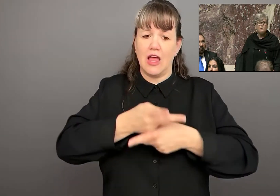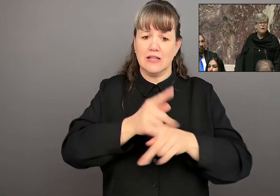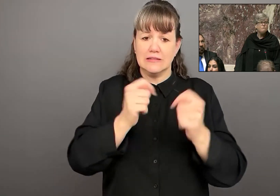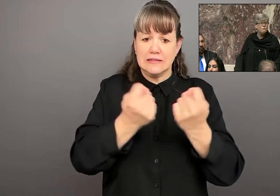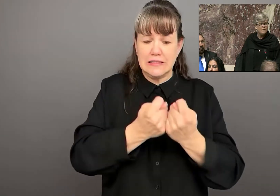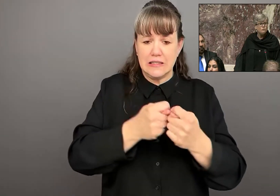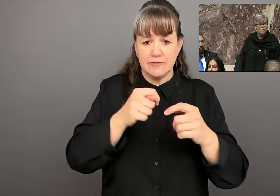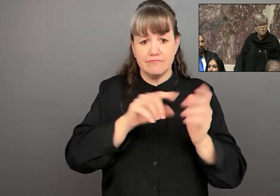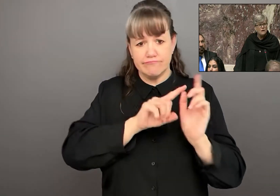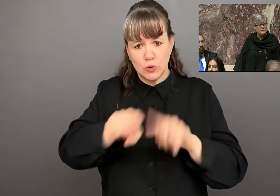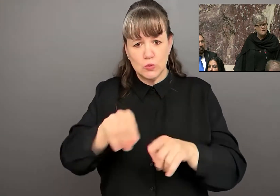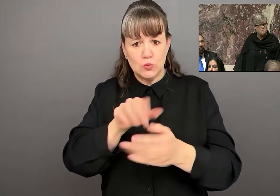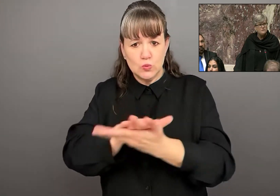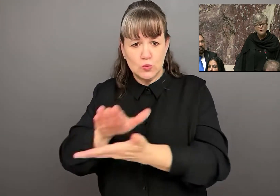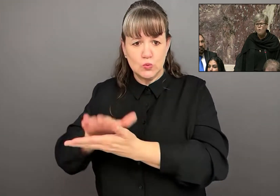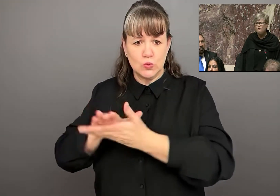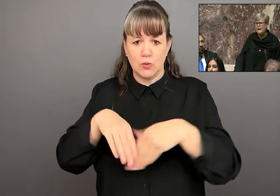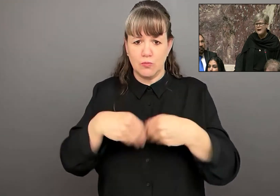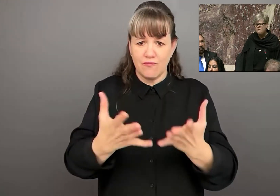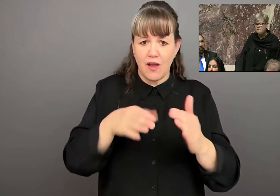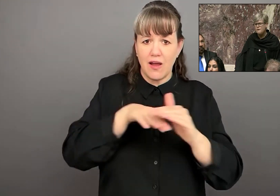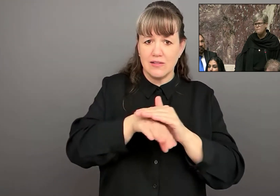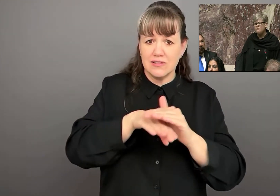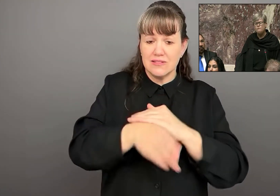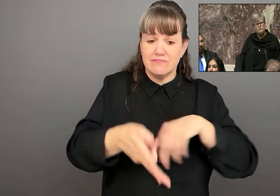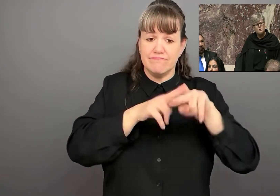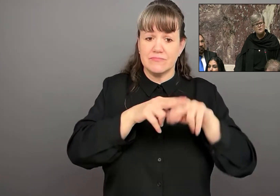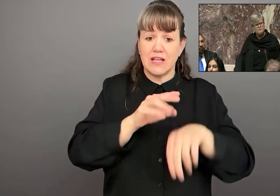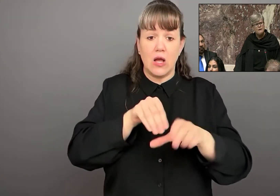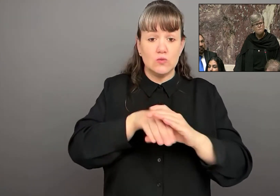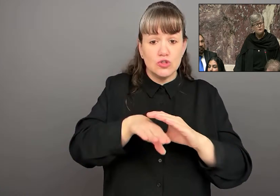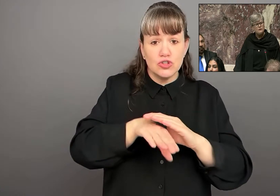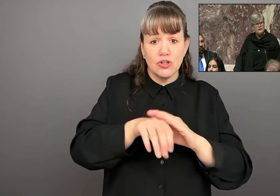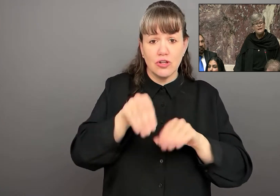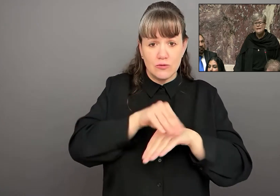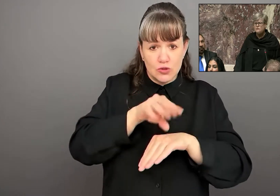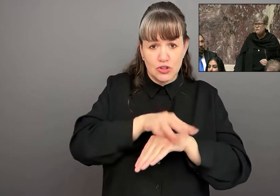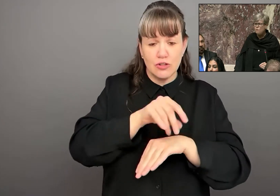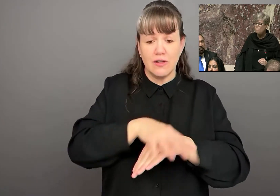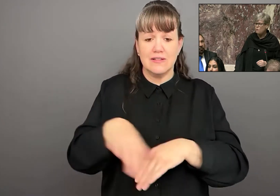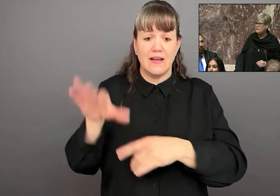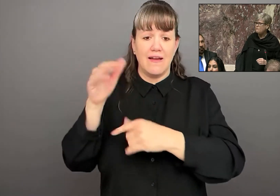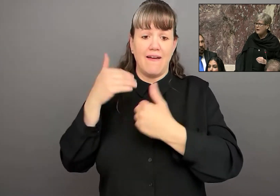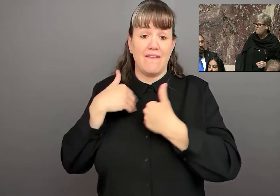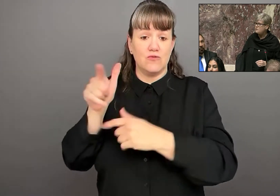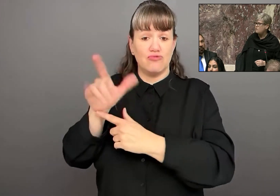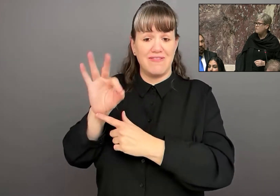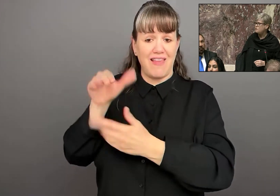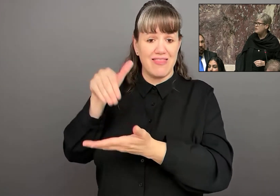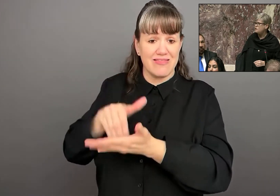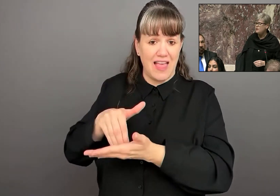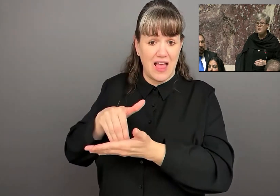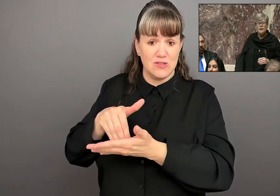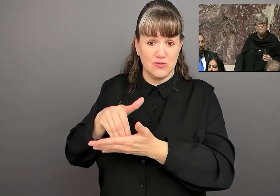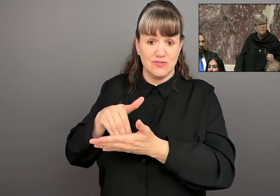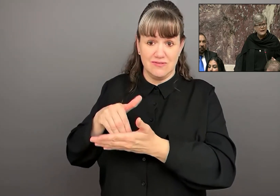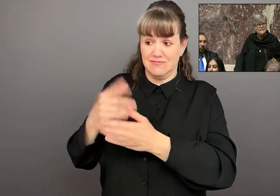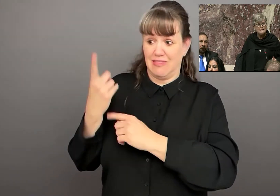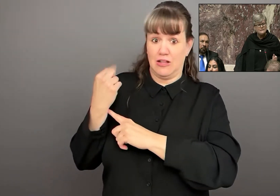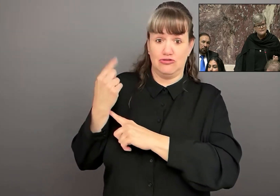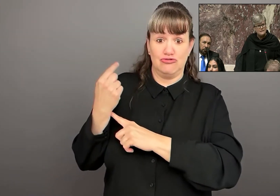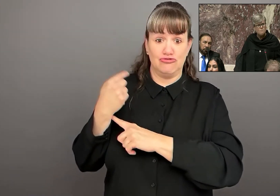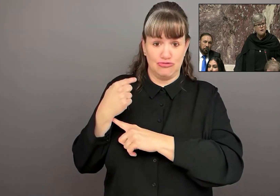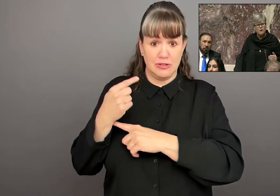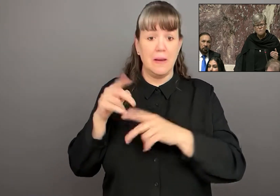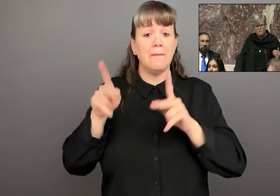accessed free or low-cost counseling, over half of them for the first time ever. It is so important that we have this conversation about